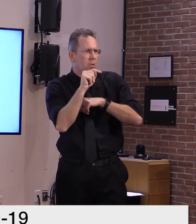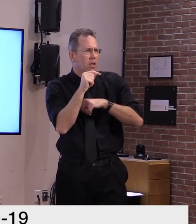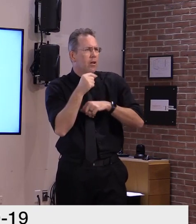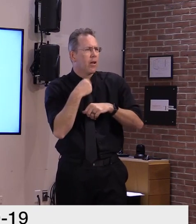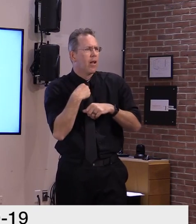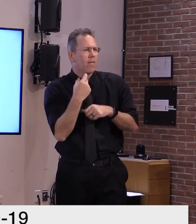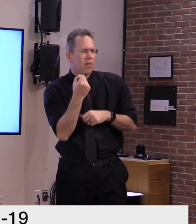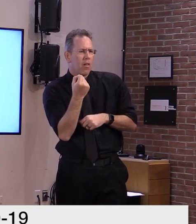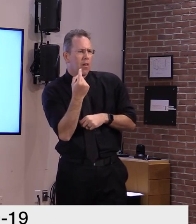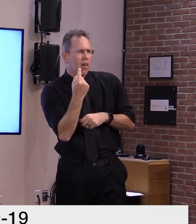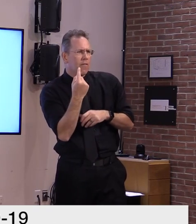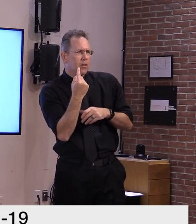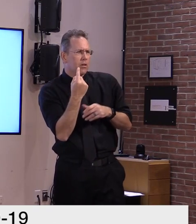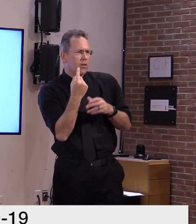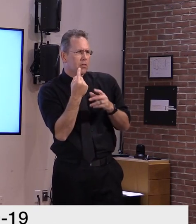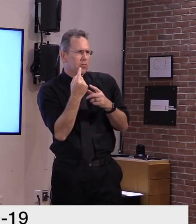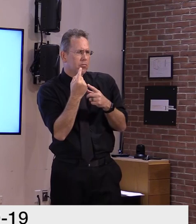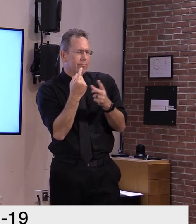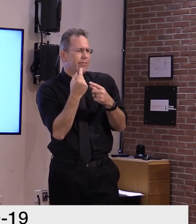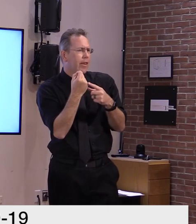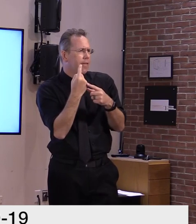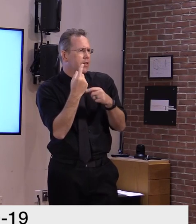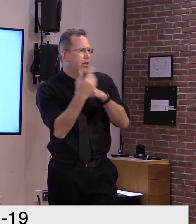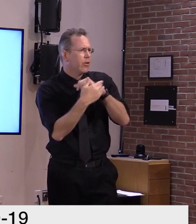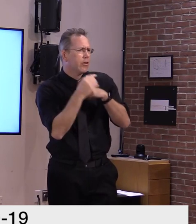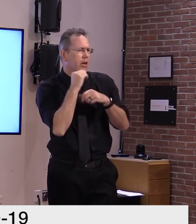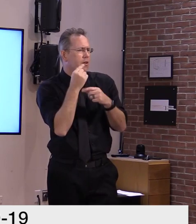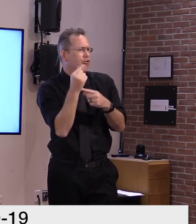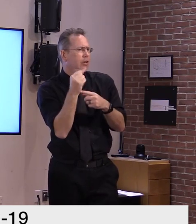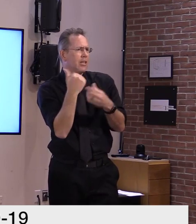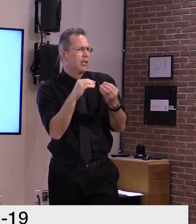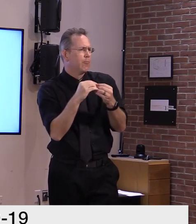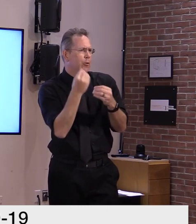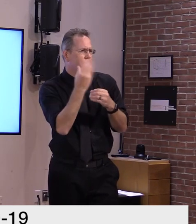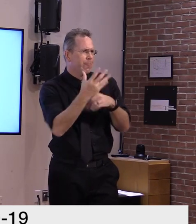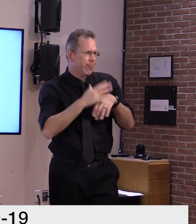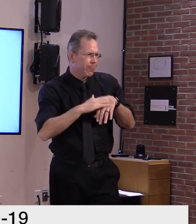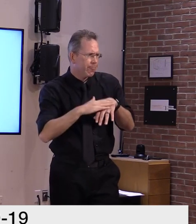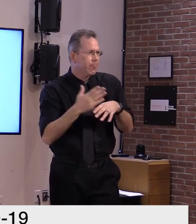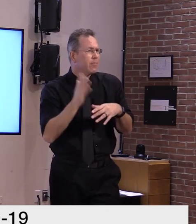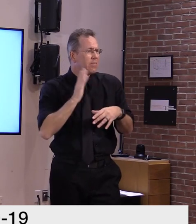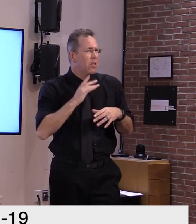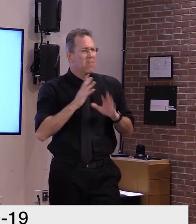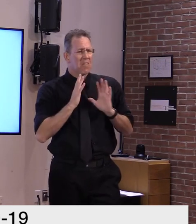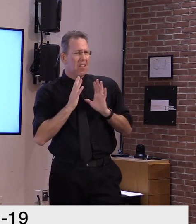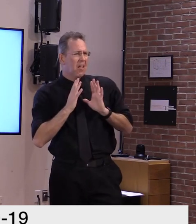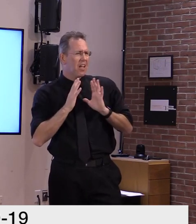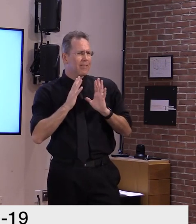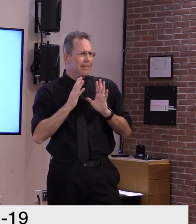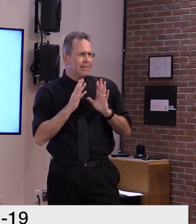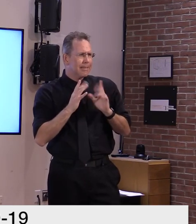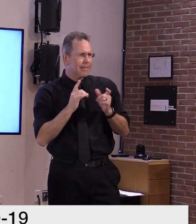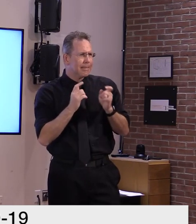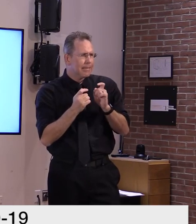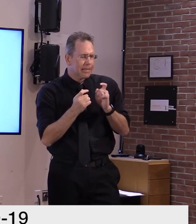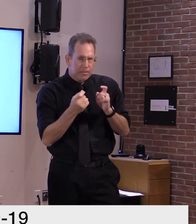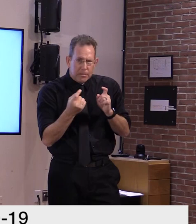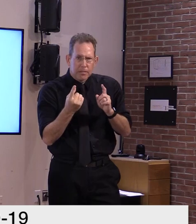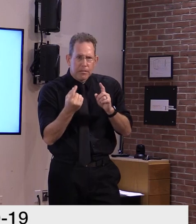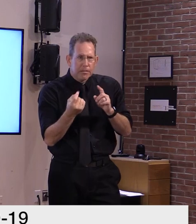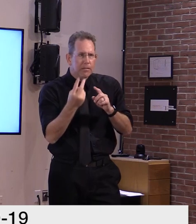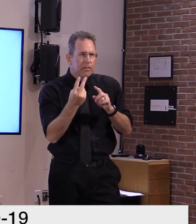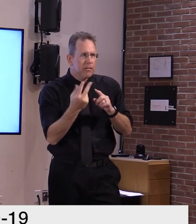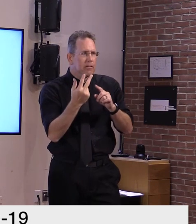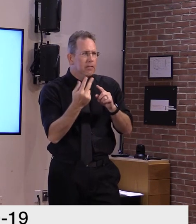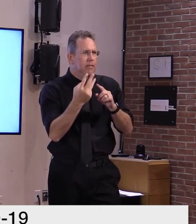That's something that's unique as well. Generally, in past times, we might have had a county or two over our threshold, but now it's quite clear that the cases